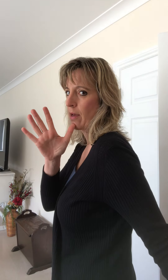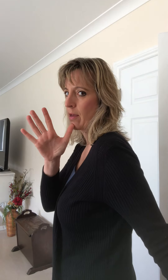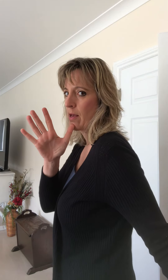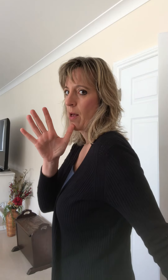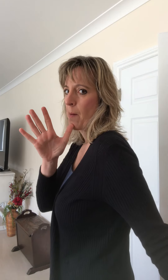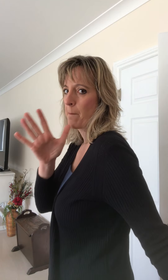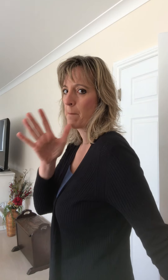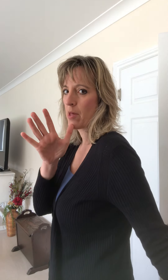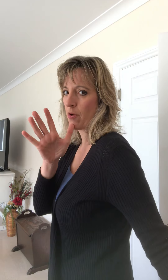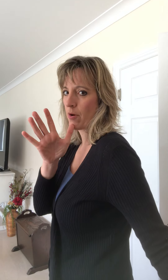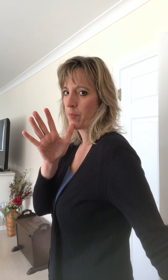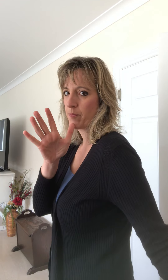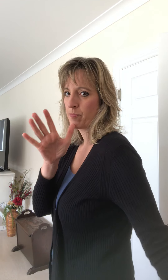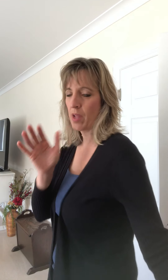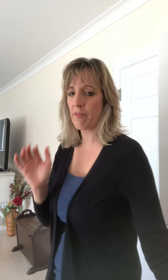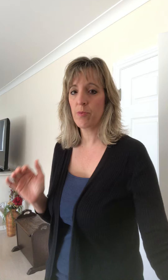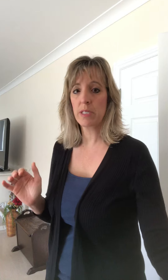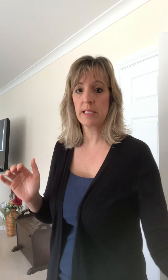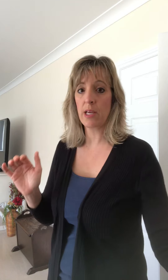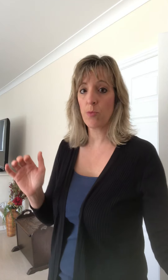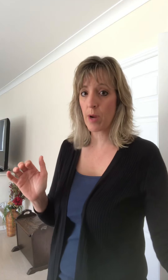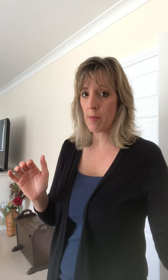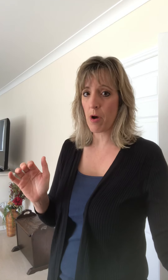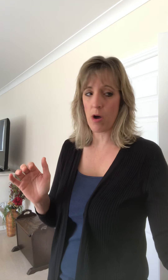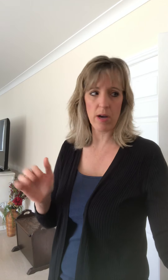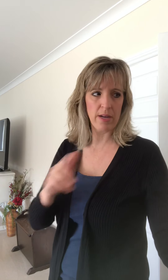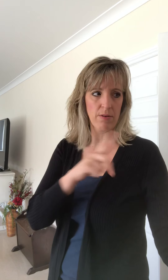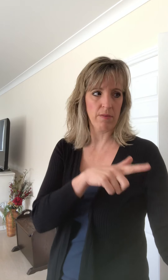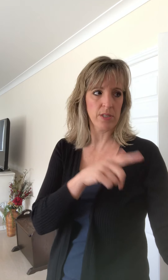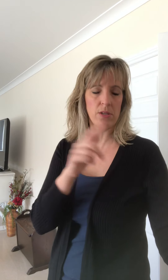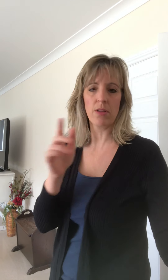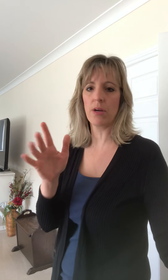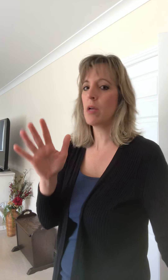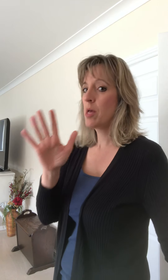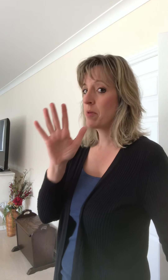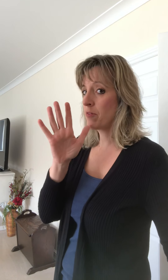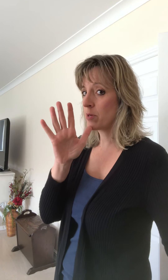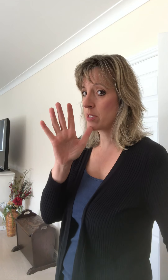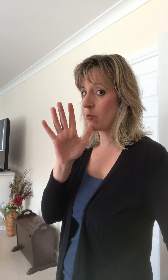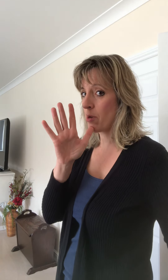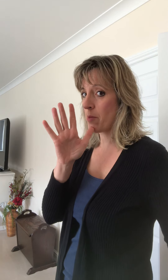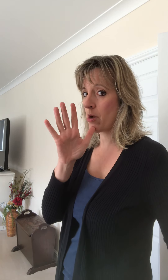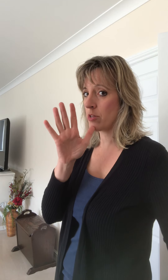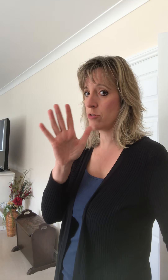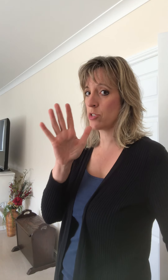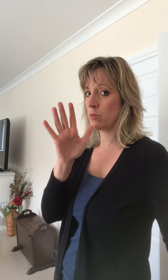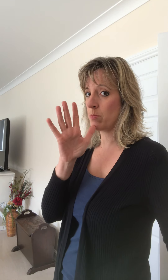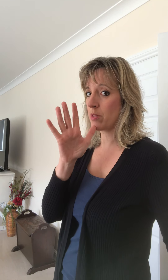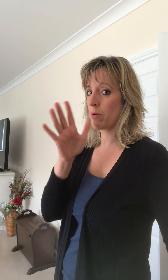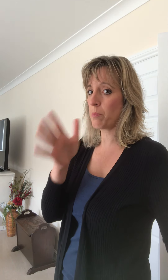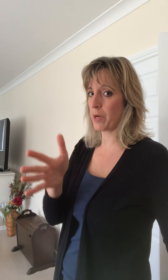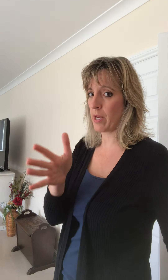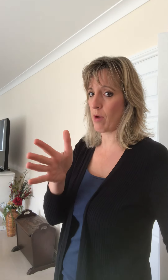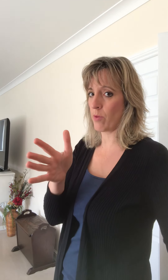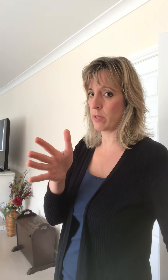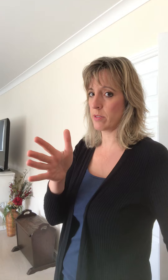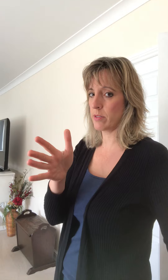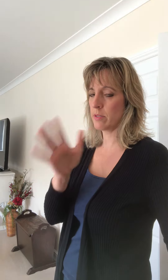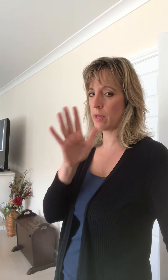okay? Mother. Now if you want to say grandma, I don't have this on there, but if you want to say grandma, you just do mother and bring it out once,